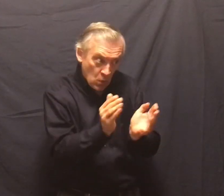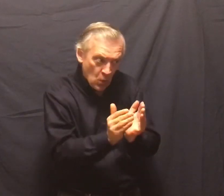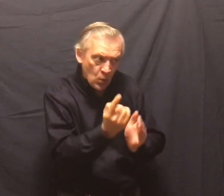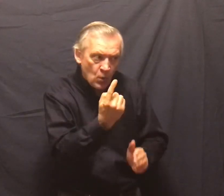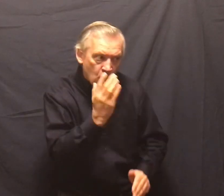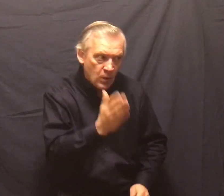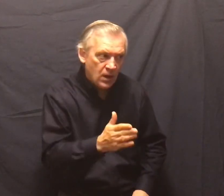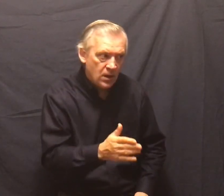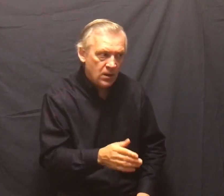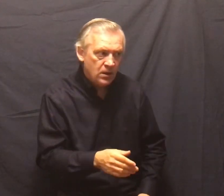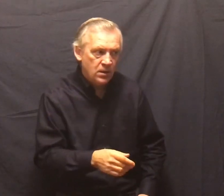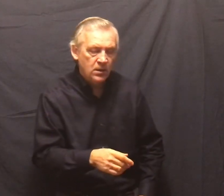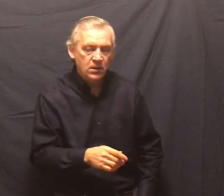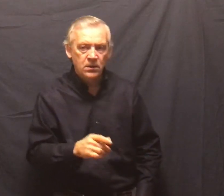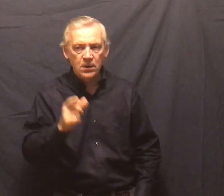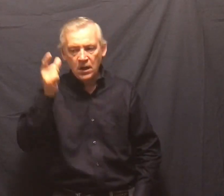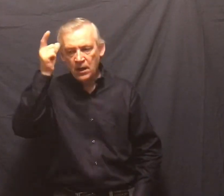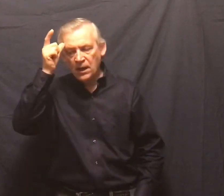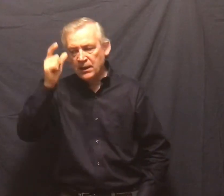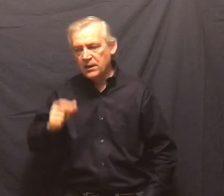Lenny breathed hard.